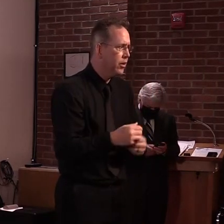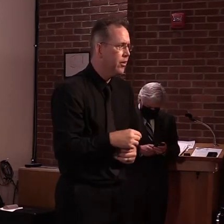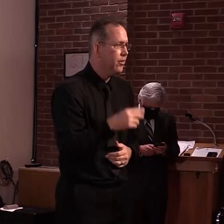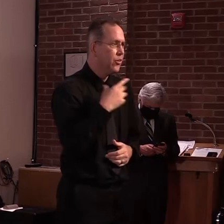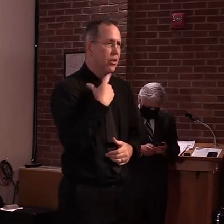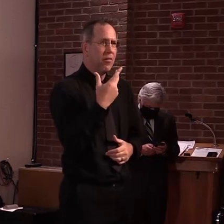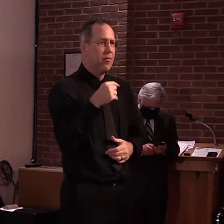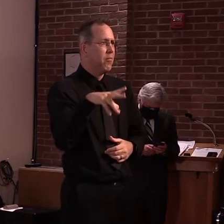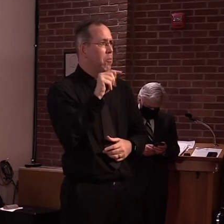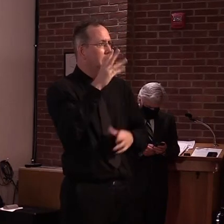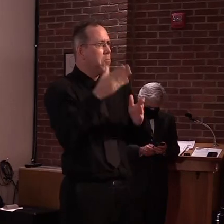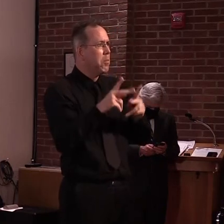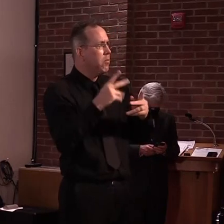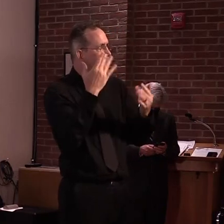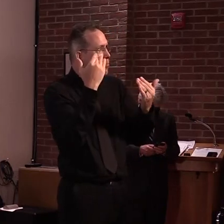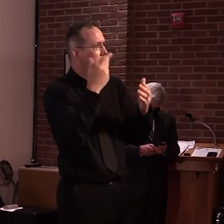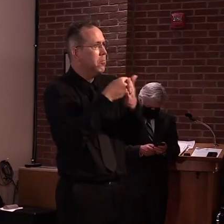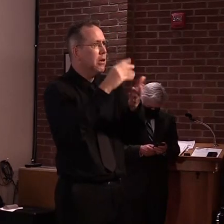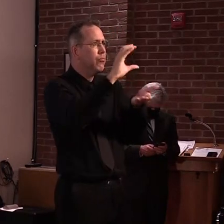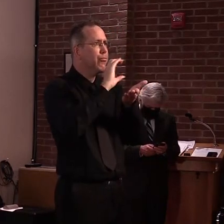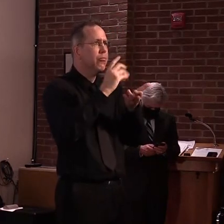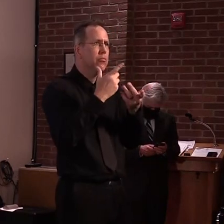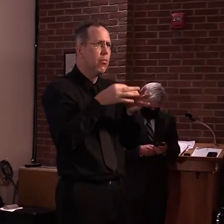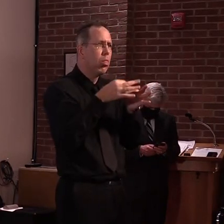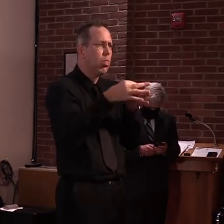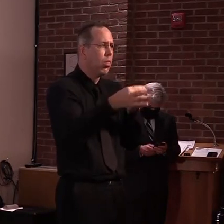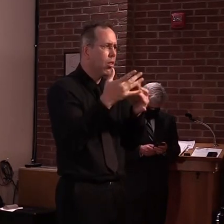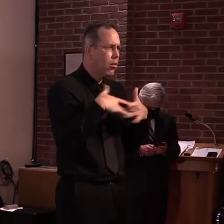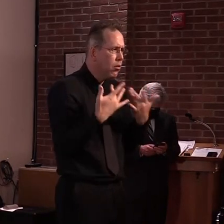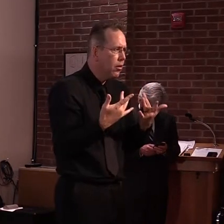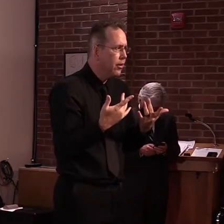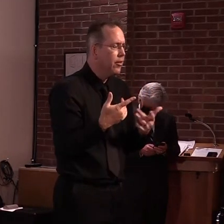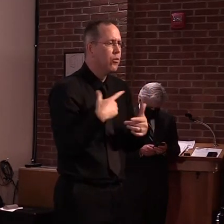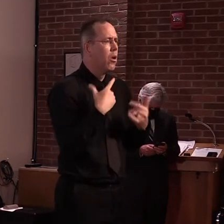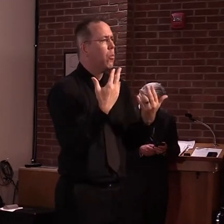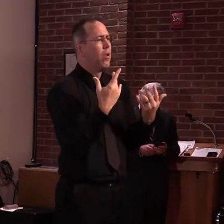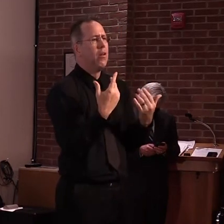to help the economy now, and we have an opportunity to do so.